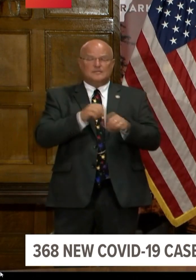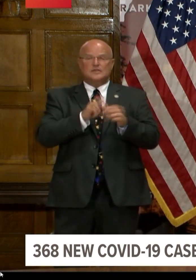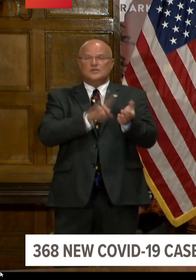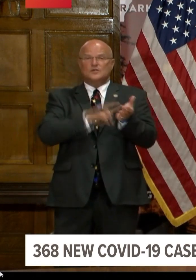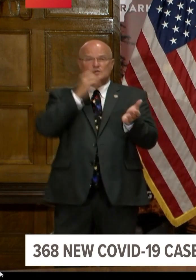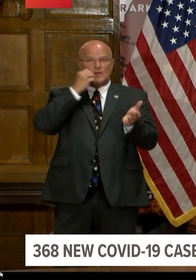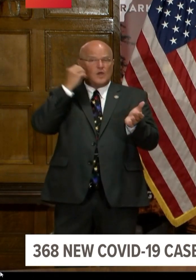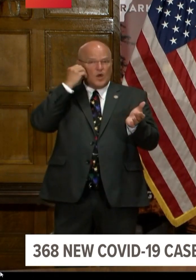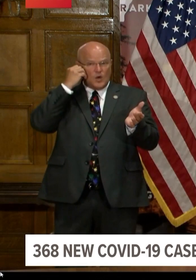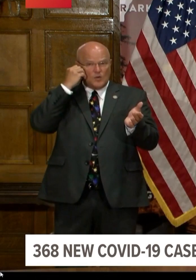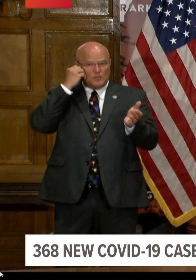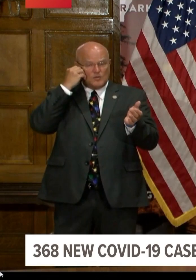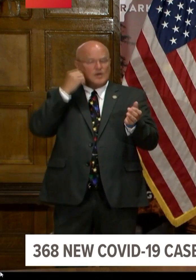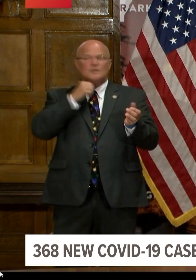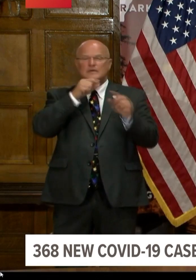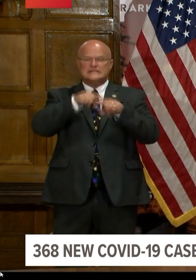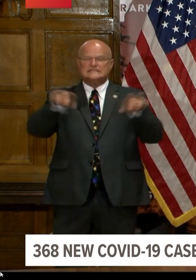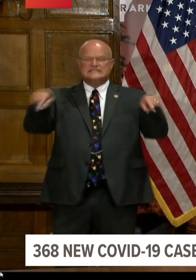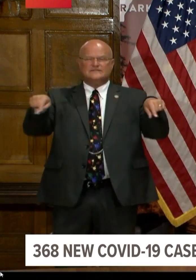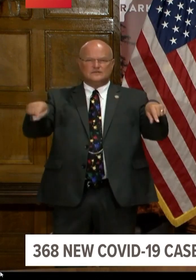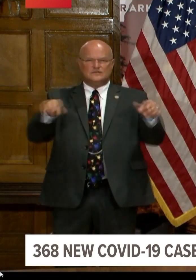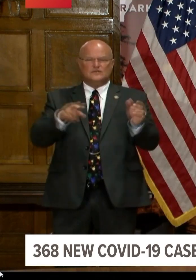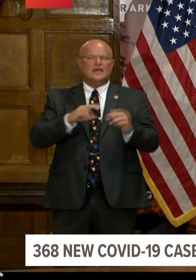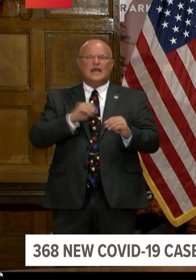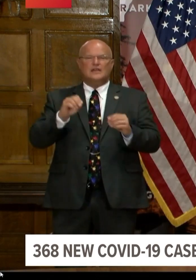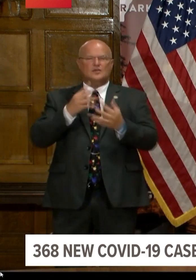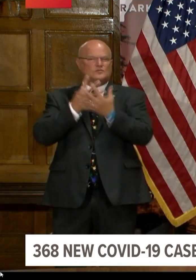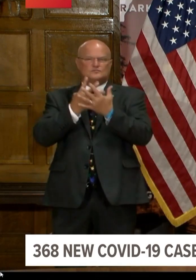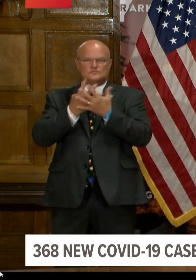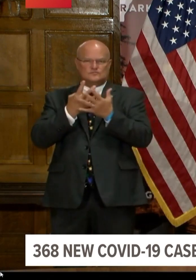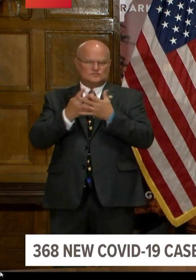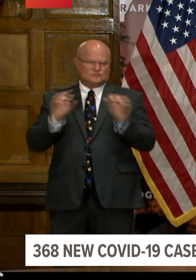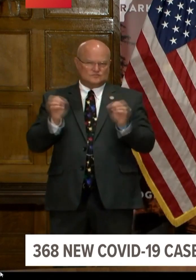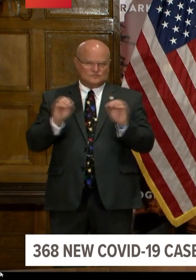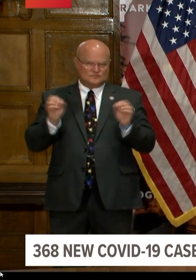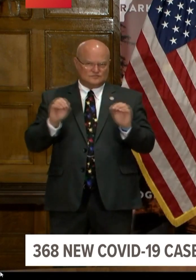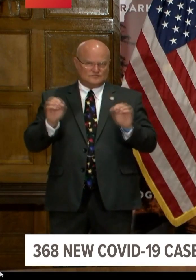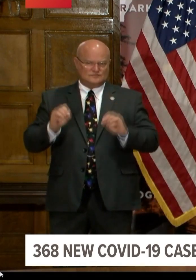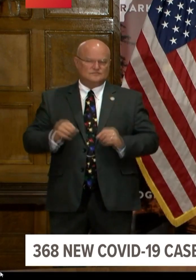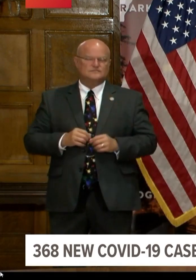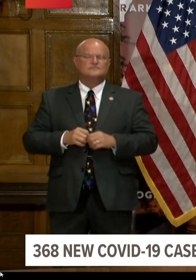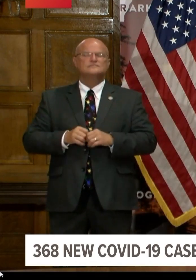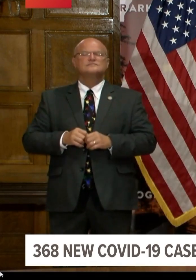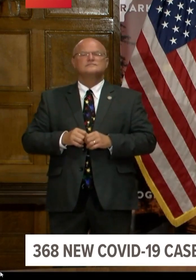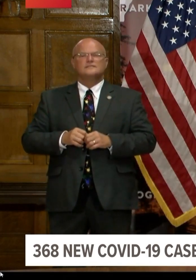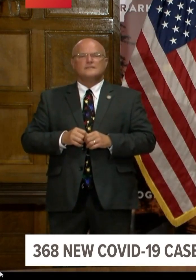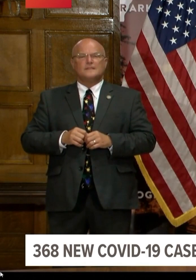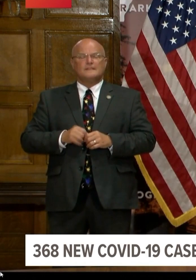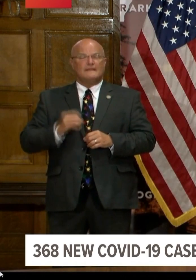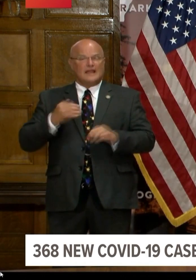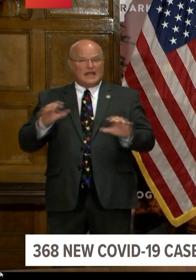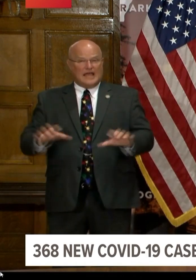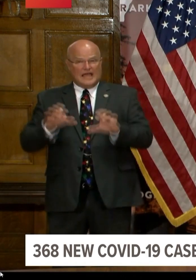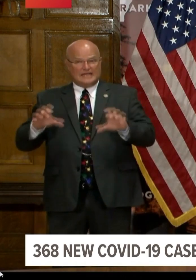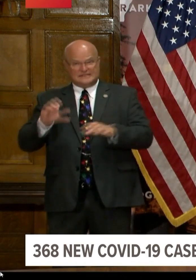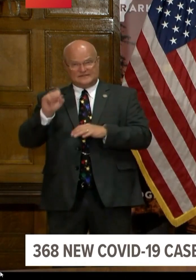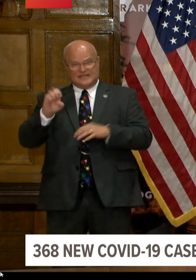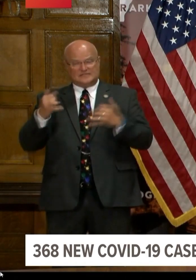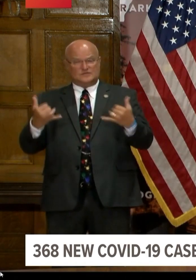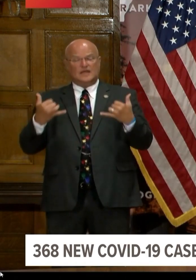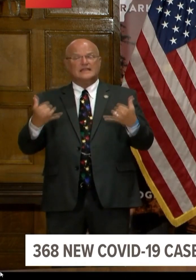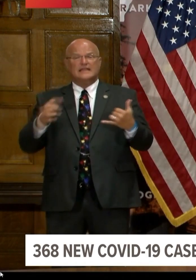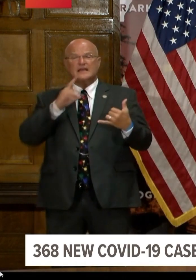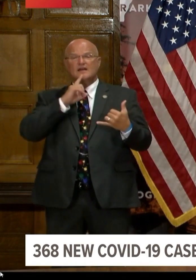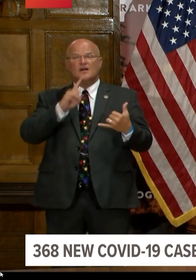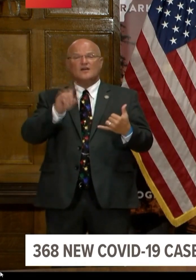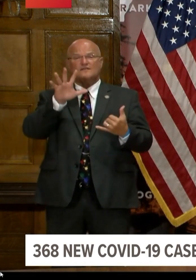homes without a cluster, and there were no correctional facility deaths. Our active cases at this time